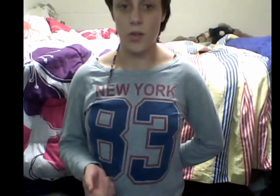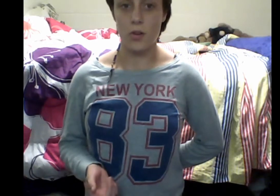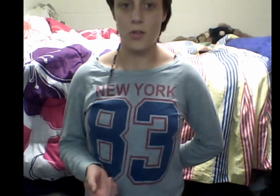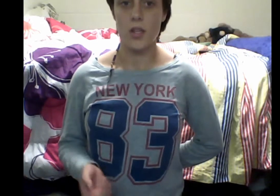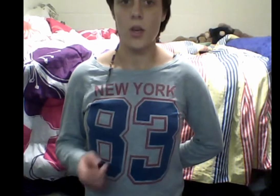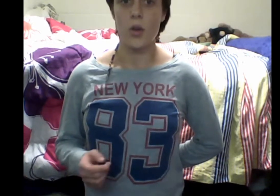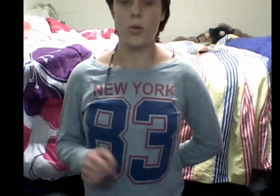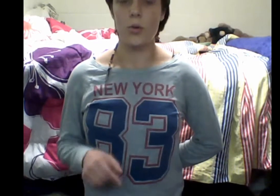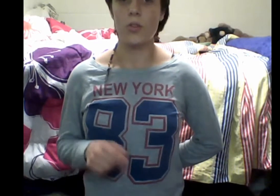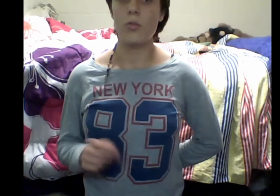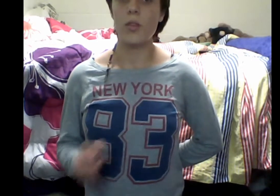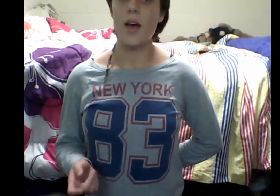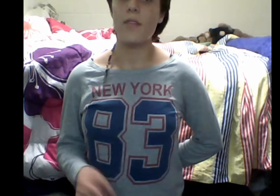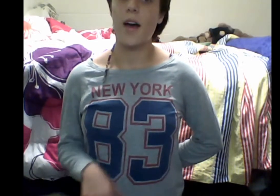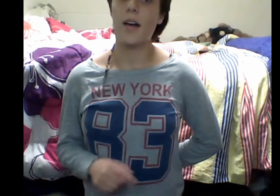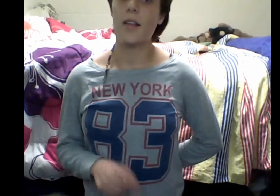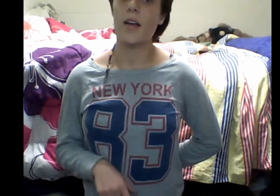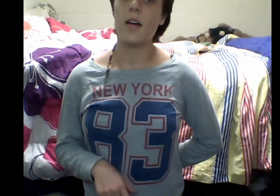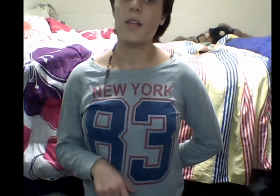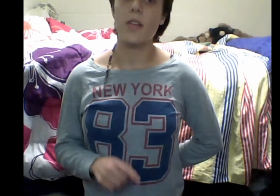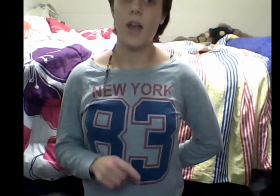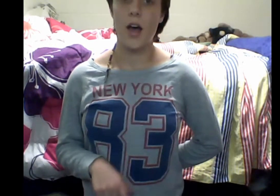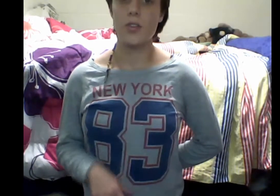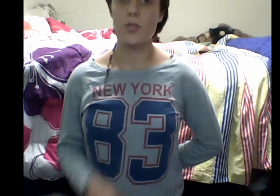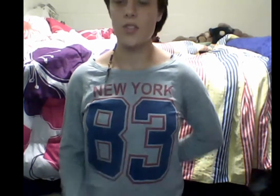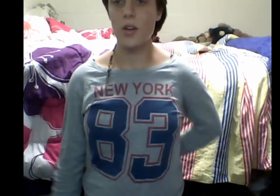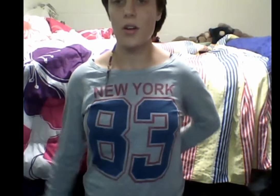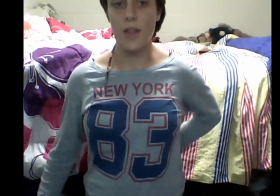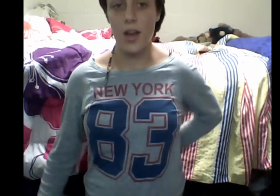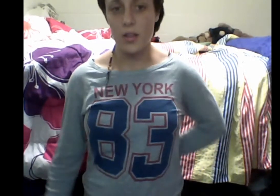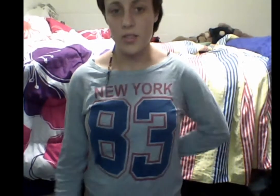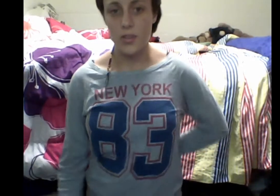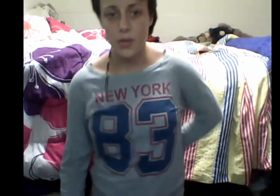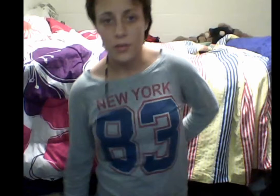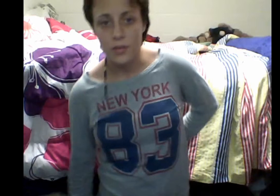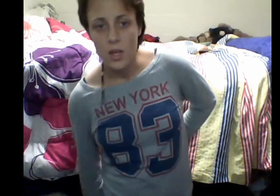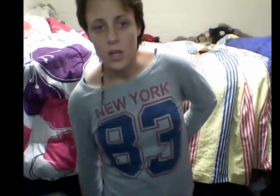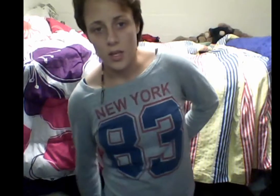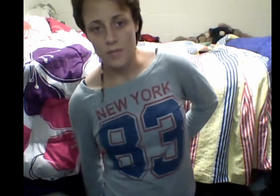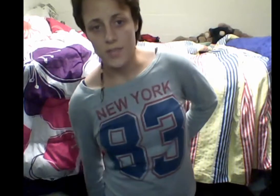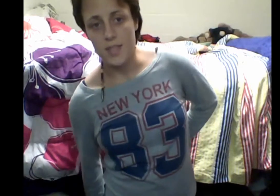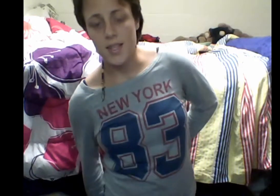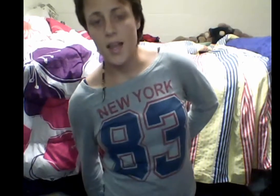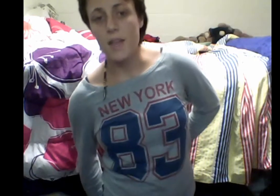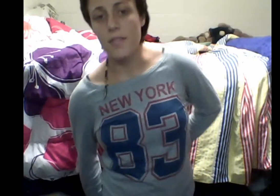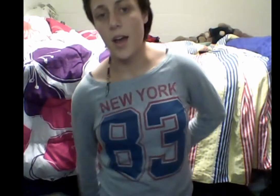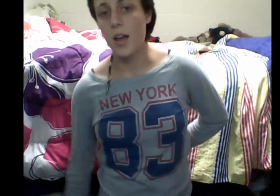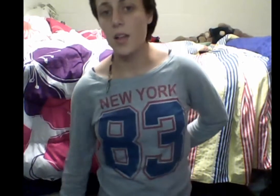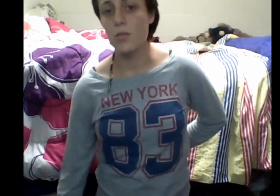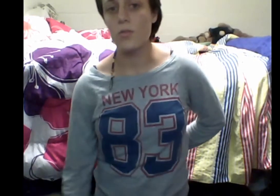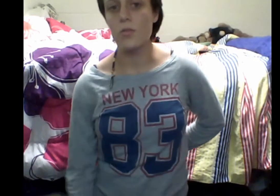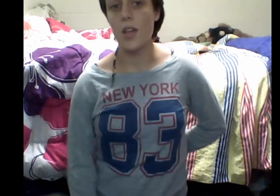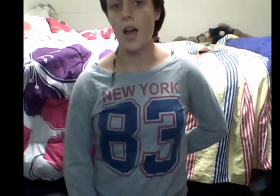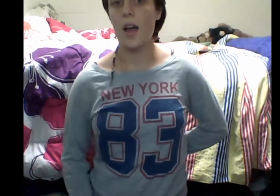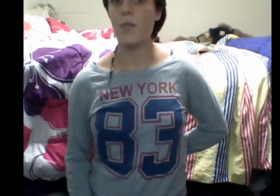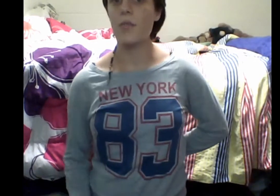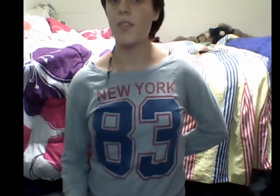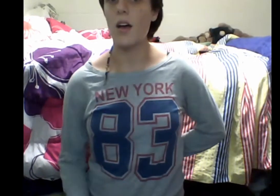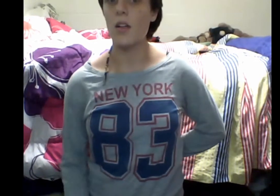goes, who you love, I'll love, how you serve, I'll serve. If this life I lose, I will